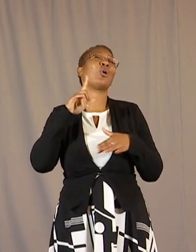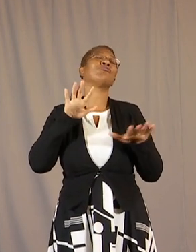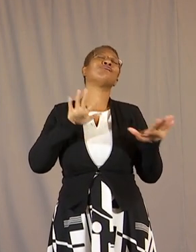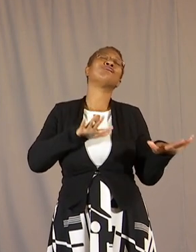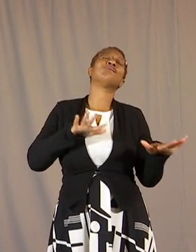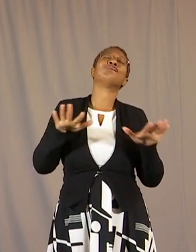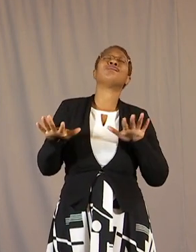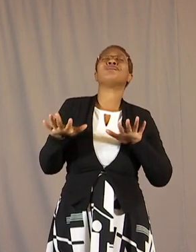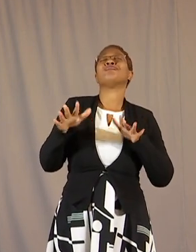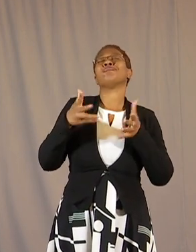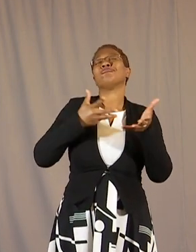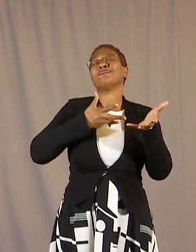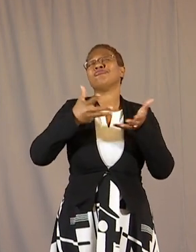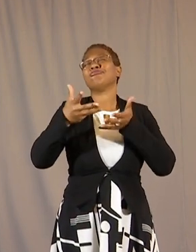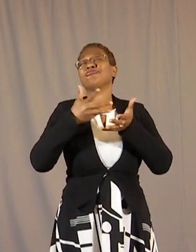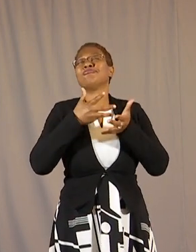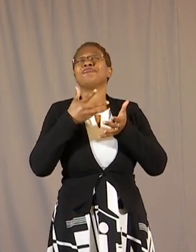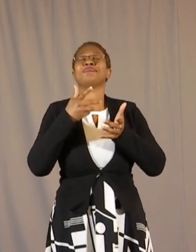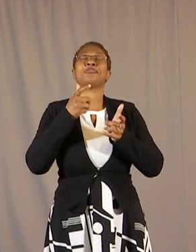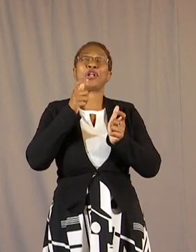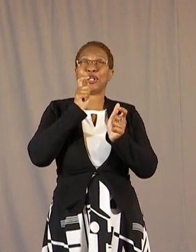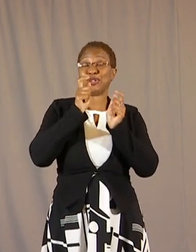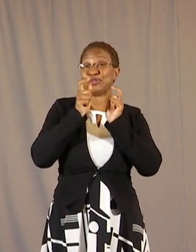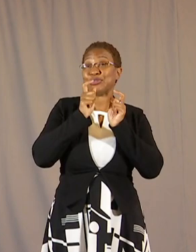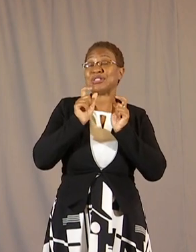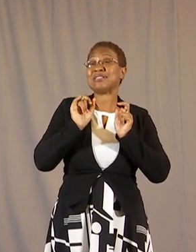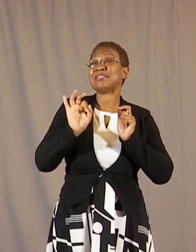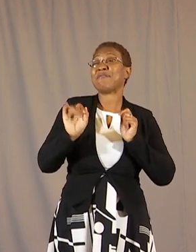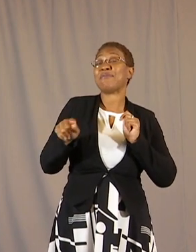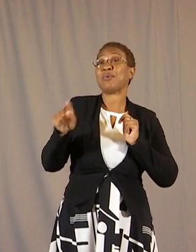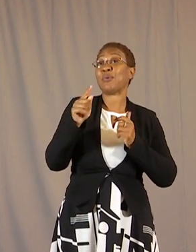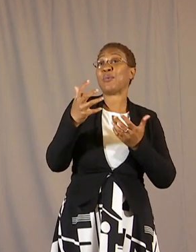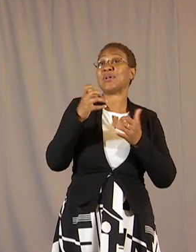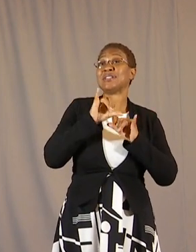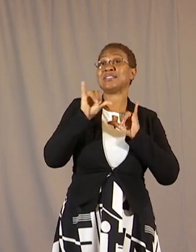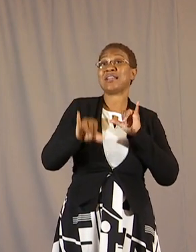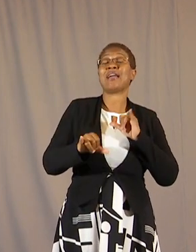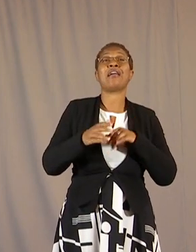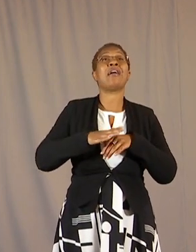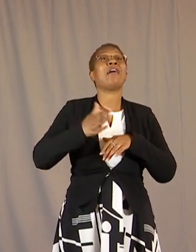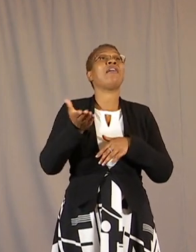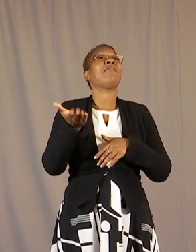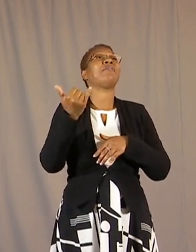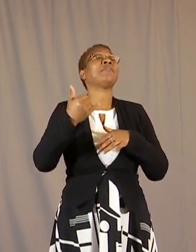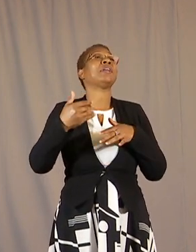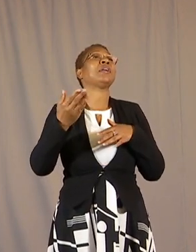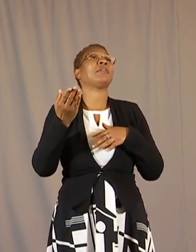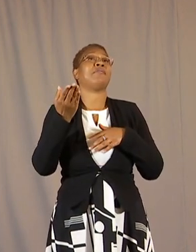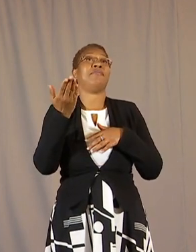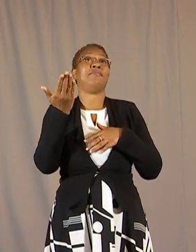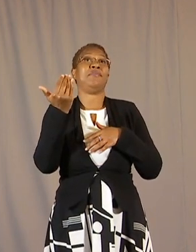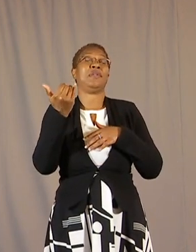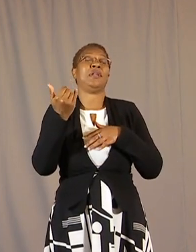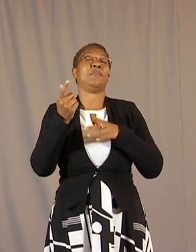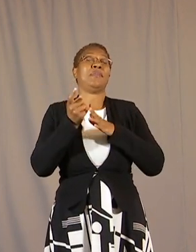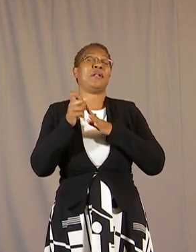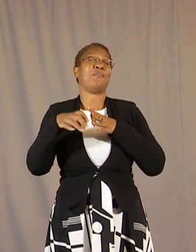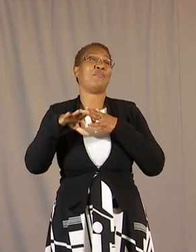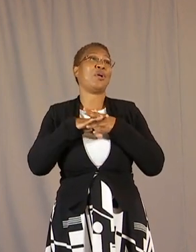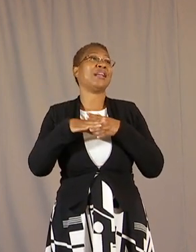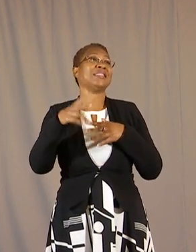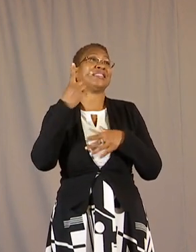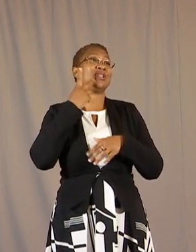and conversation, so you're welcome to stay. Take your 15 minutes, and we'll see you in the large room at 3. Thank you.